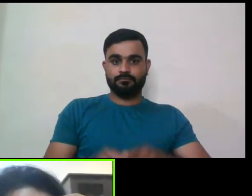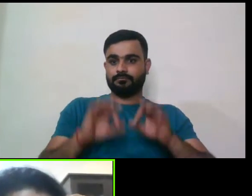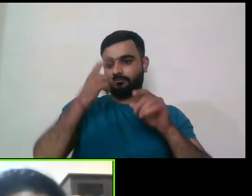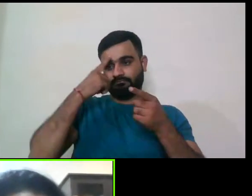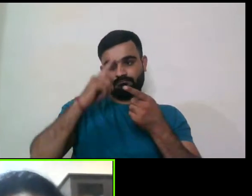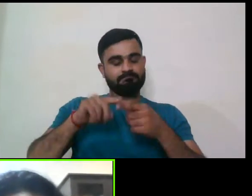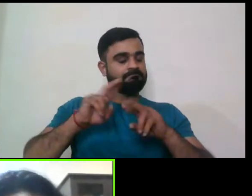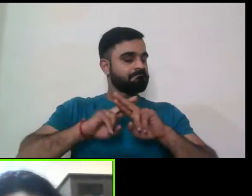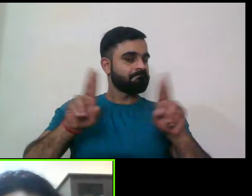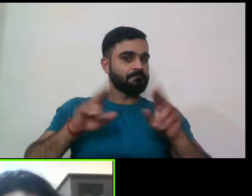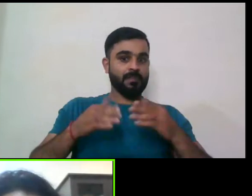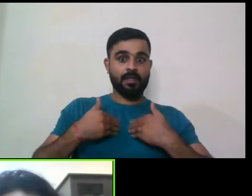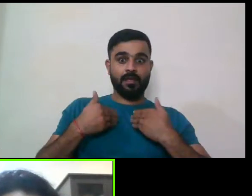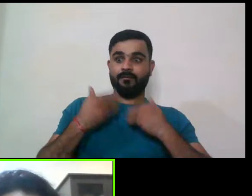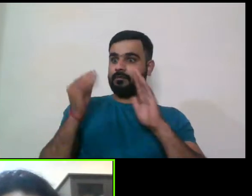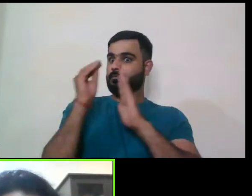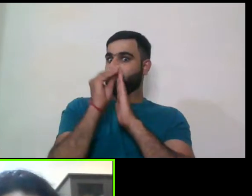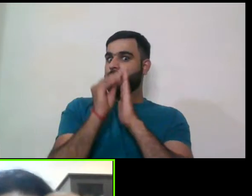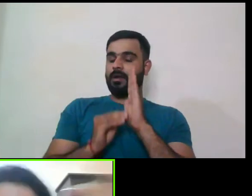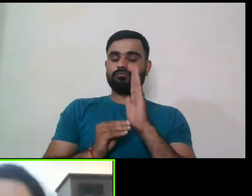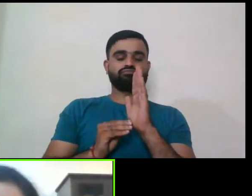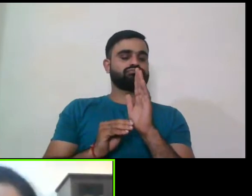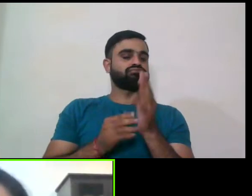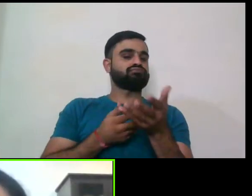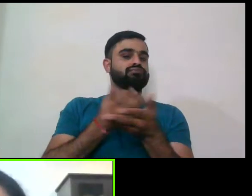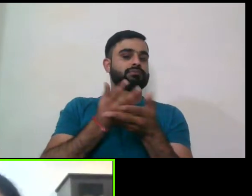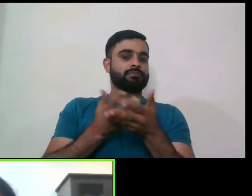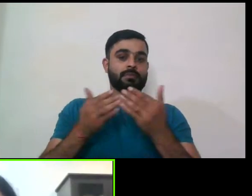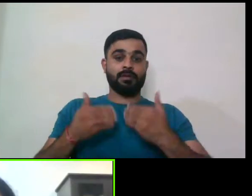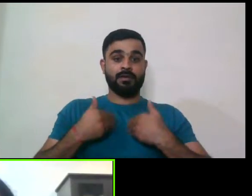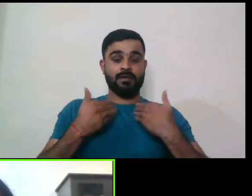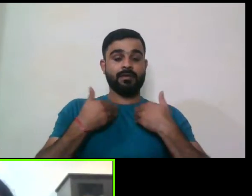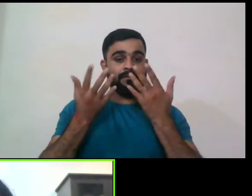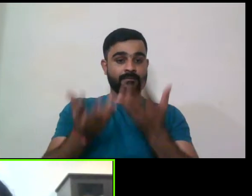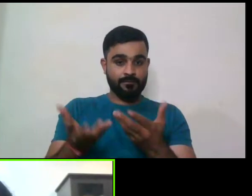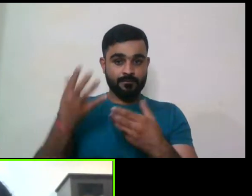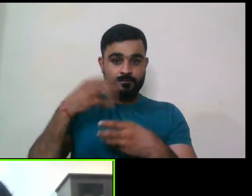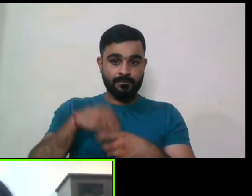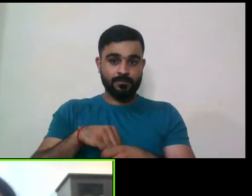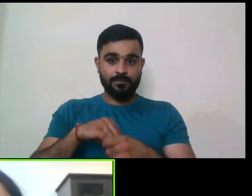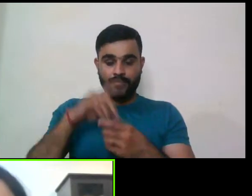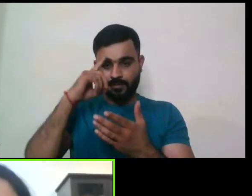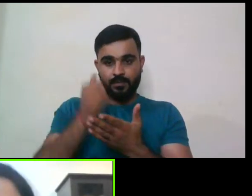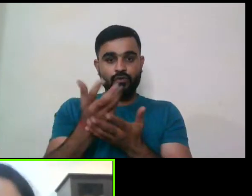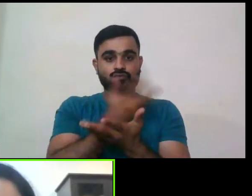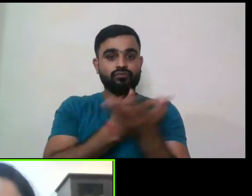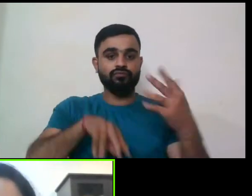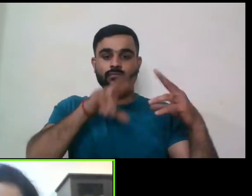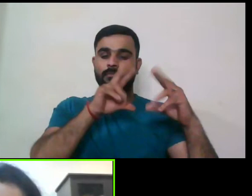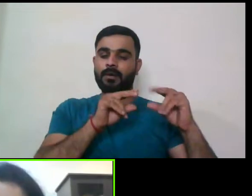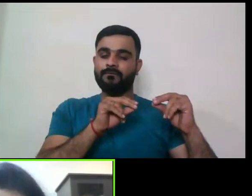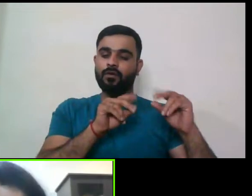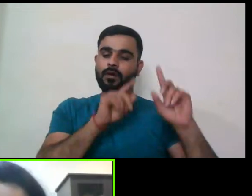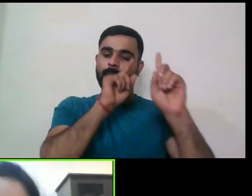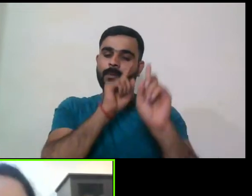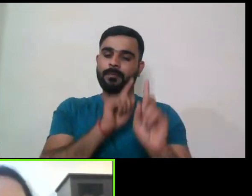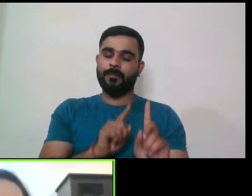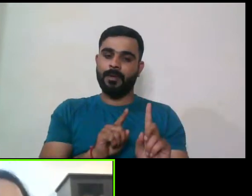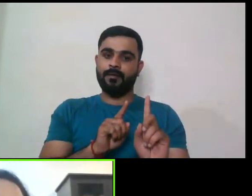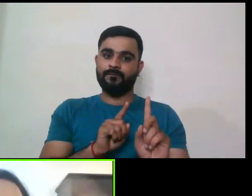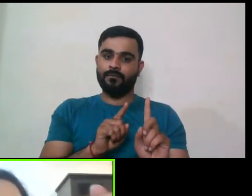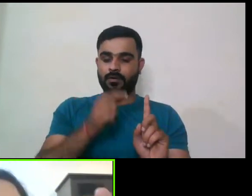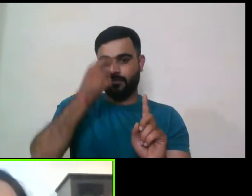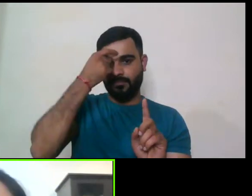Completely agree. I'm glad you brought this up. And I'm glad that the official you spoke to actually highlighted this as a